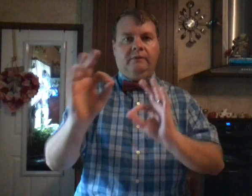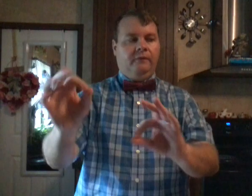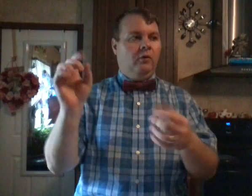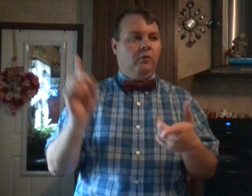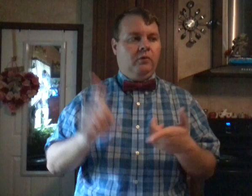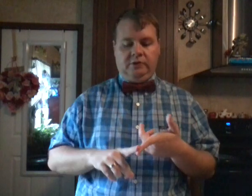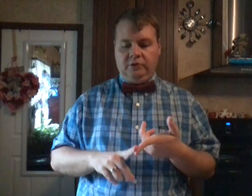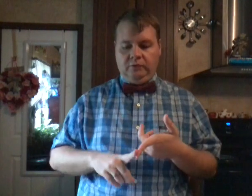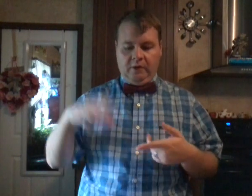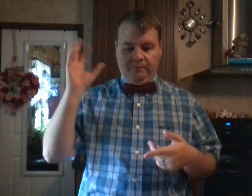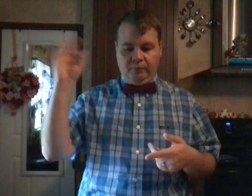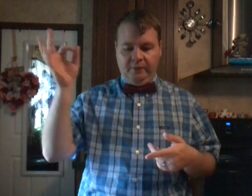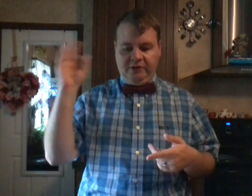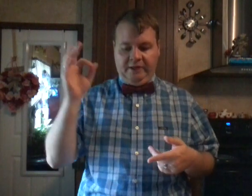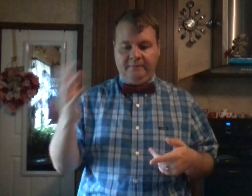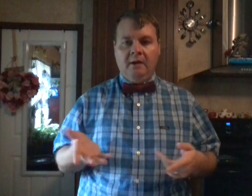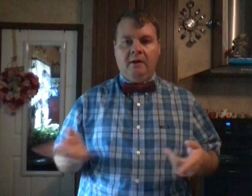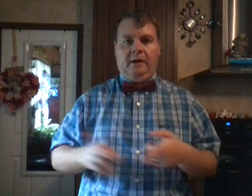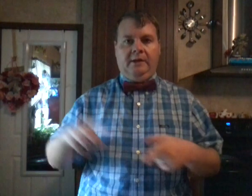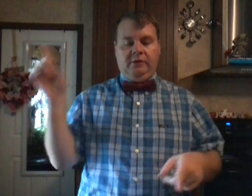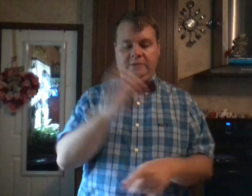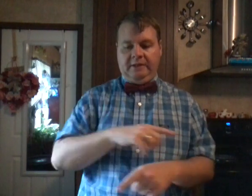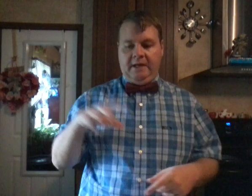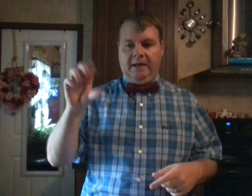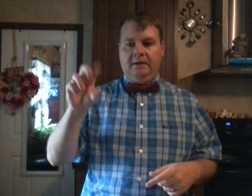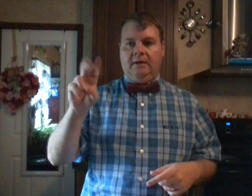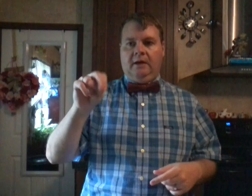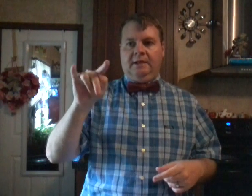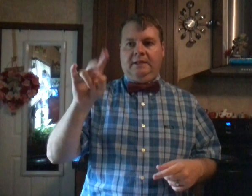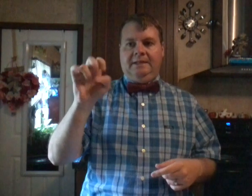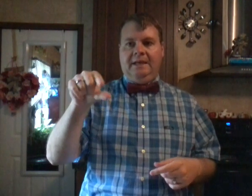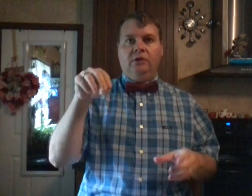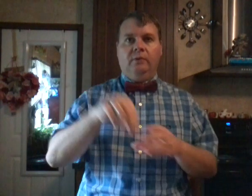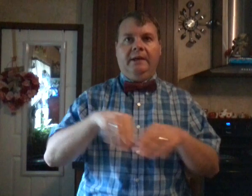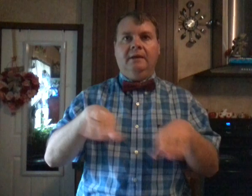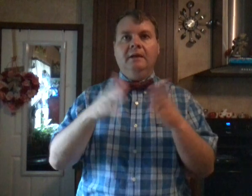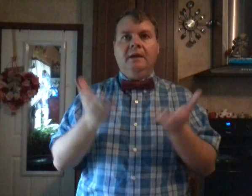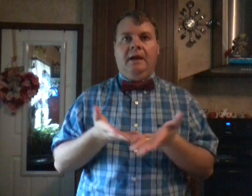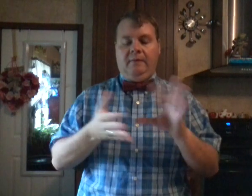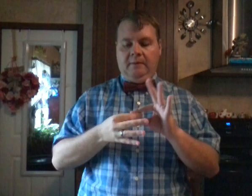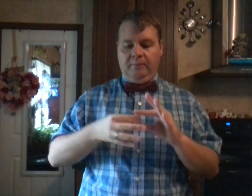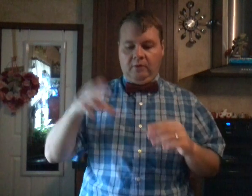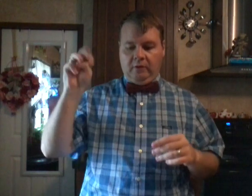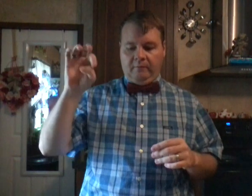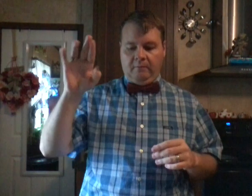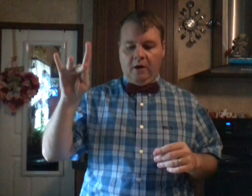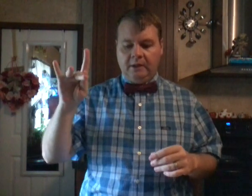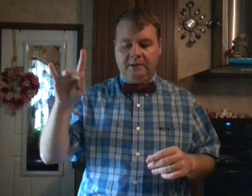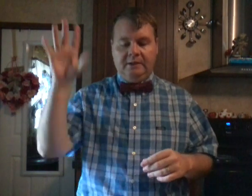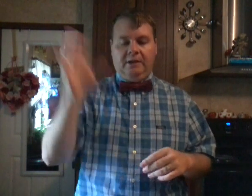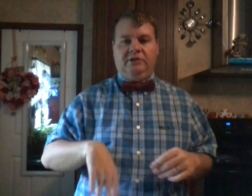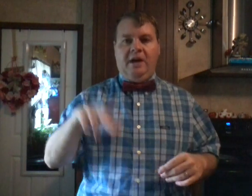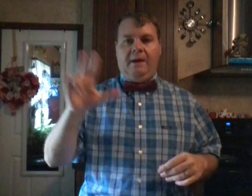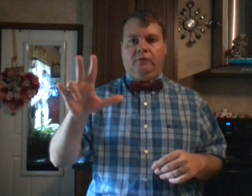forward to preaching here today, continuing in the book of Mark, chapter